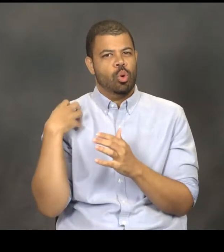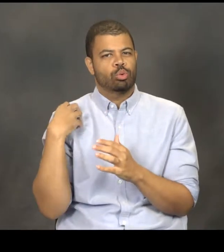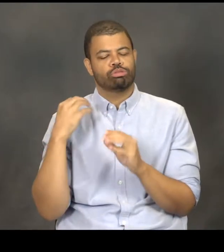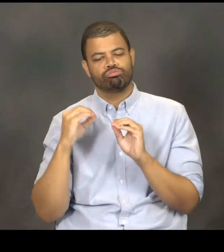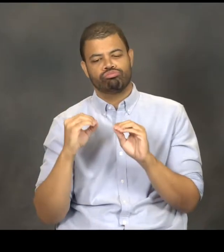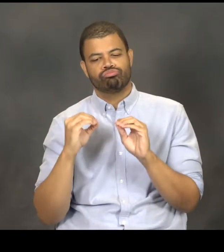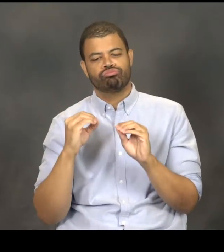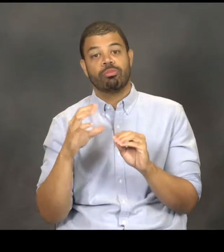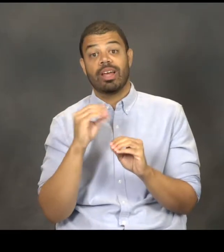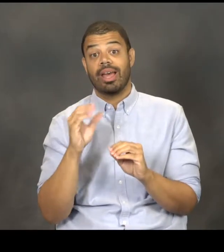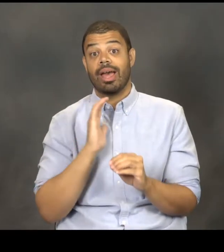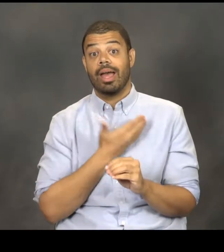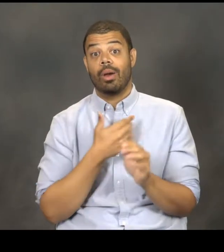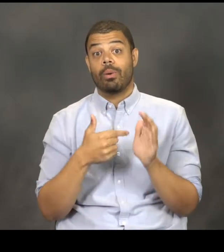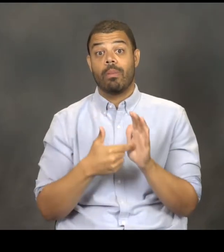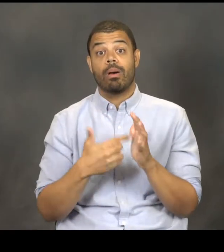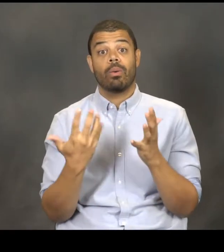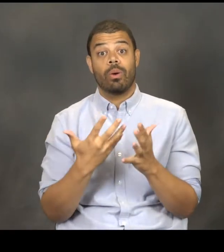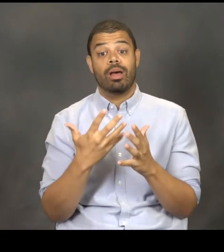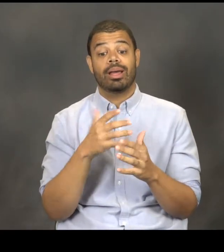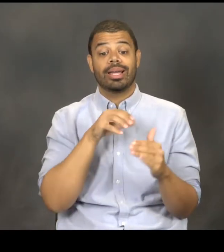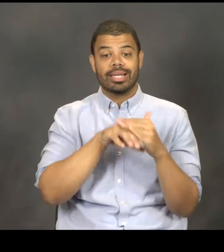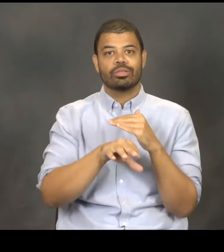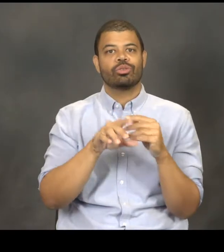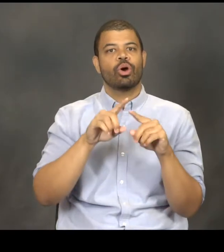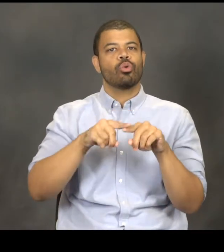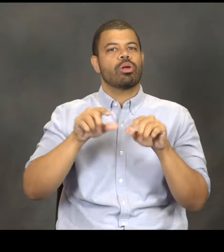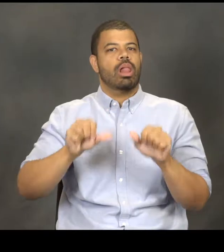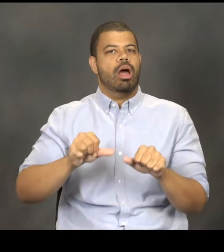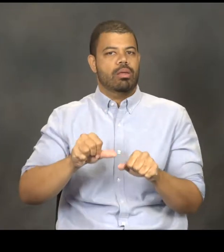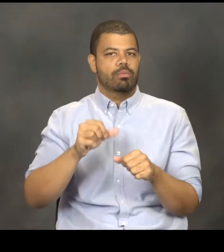model of Jumpstart is that we get folks into a reliable vehicle